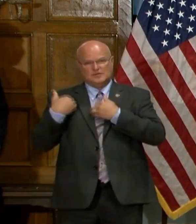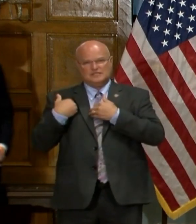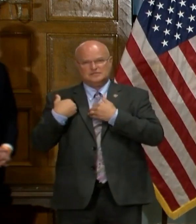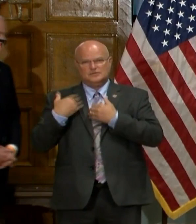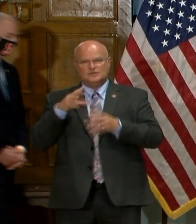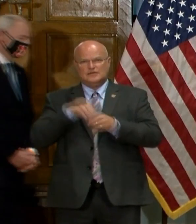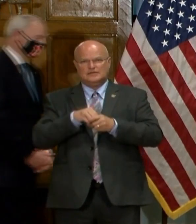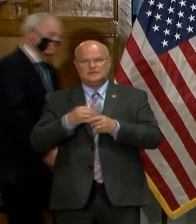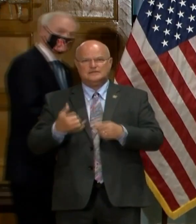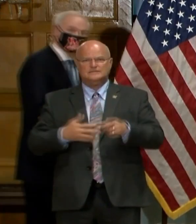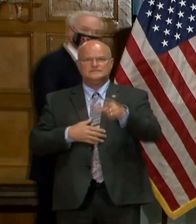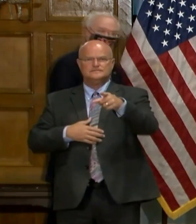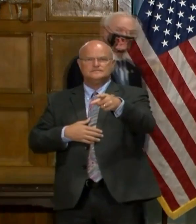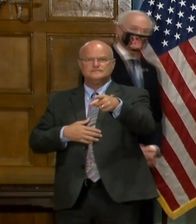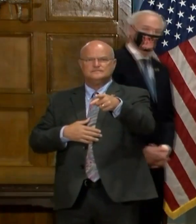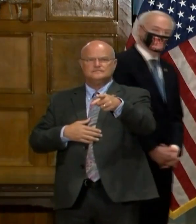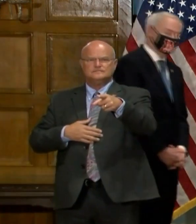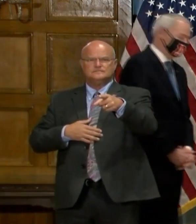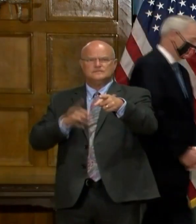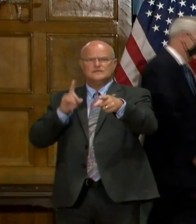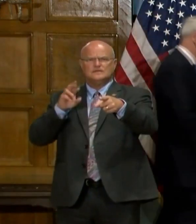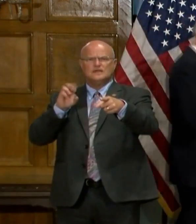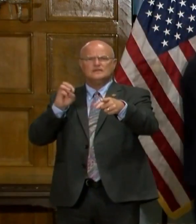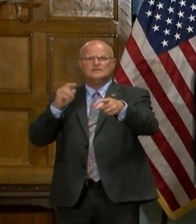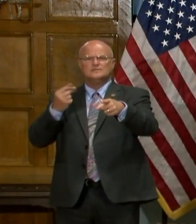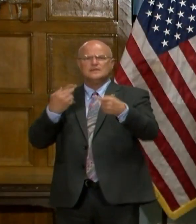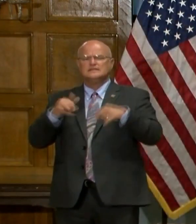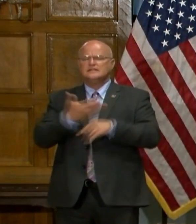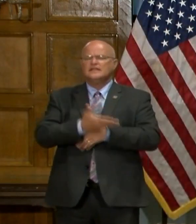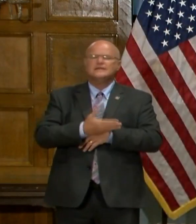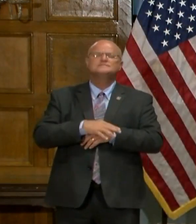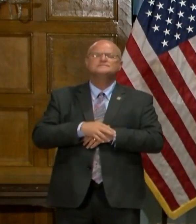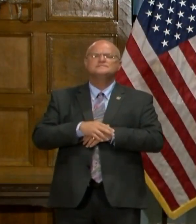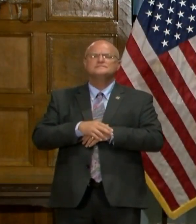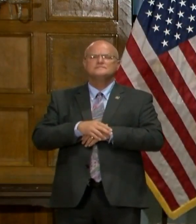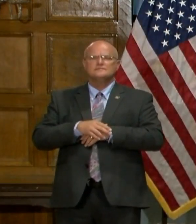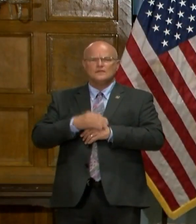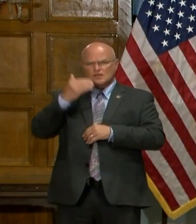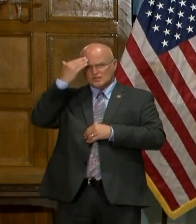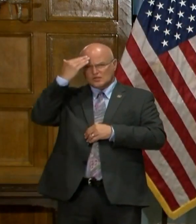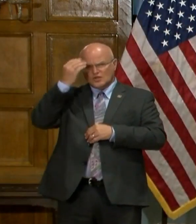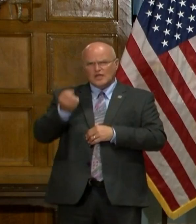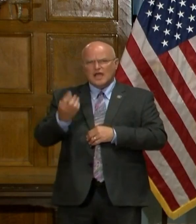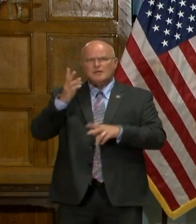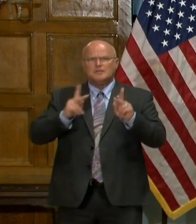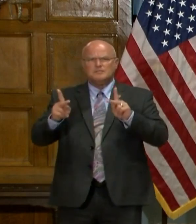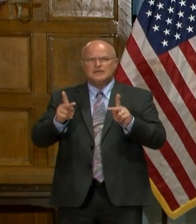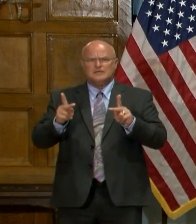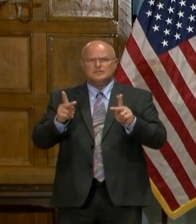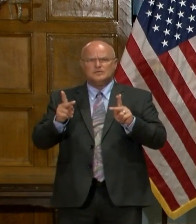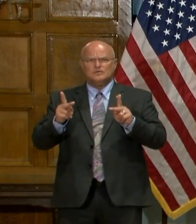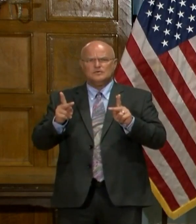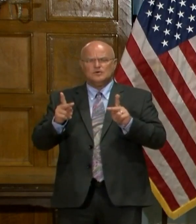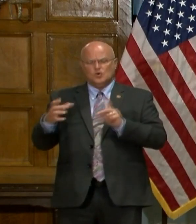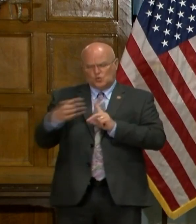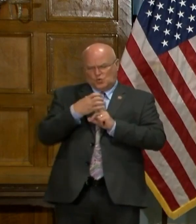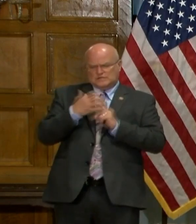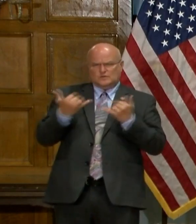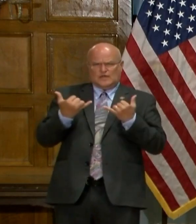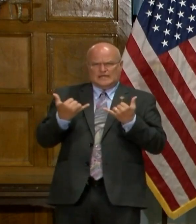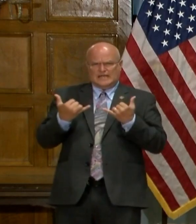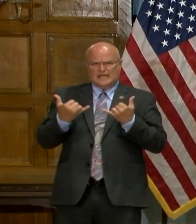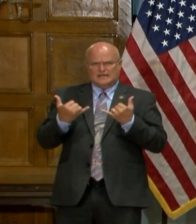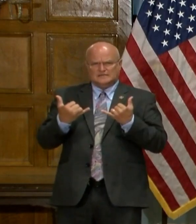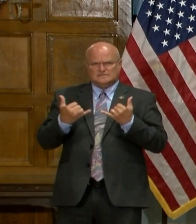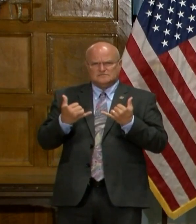it. Can I ask one question for Dr. Smith while he's still there? Do you know how many people we have asked to quarantine? Would